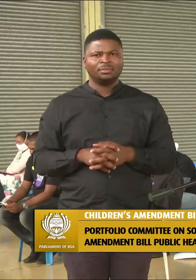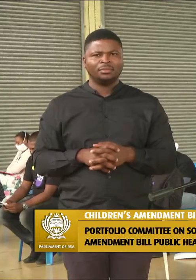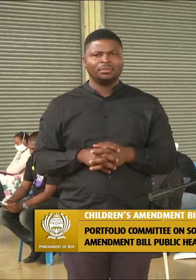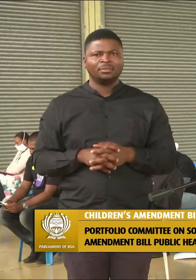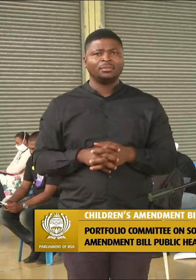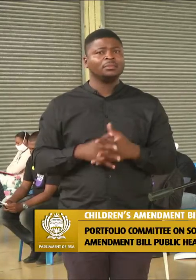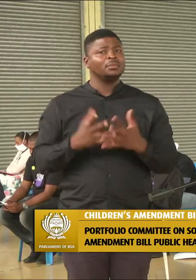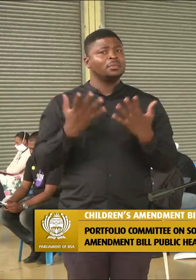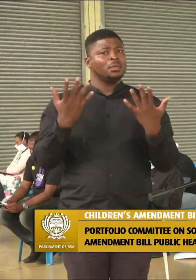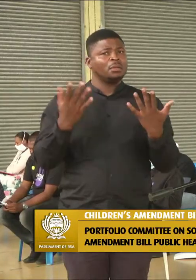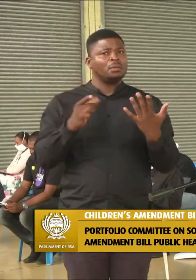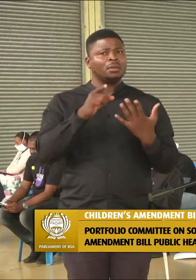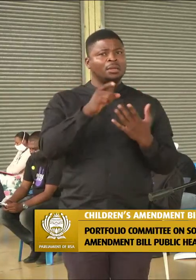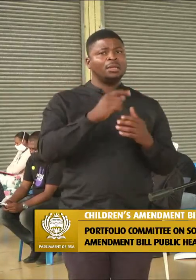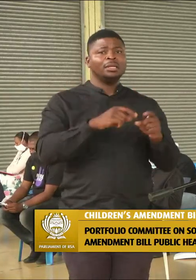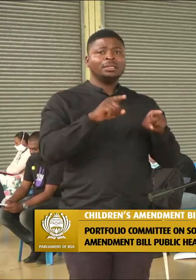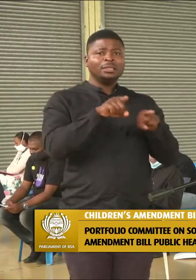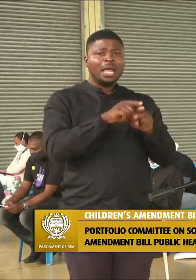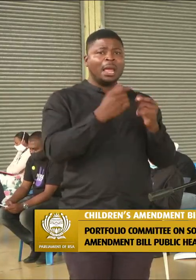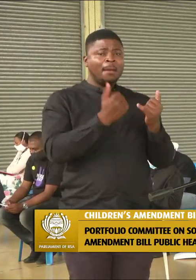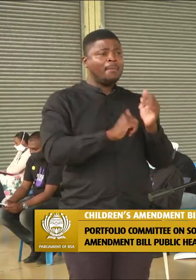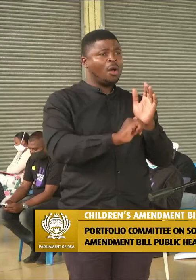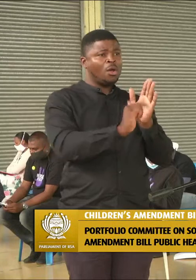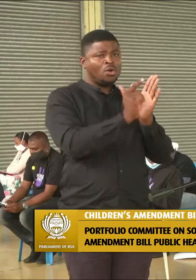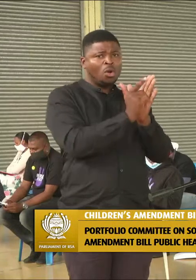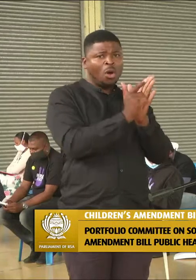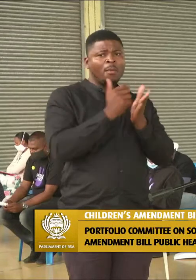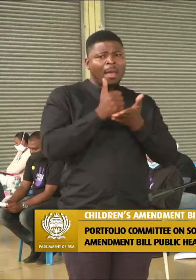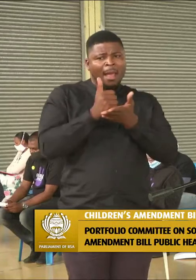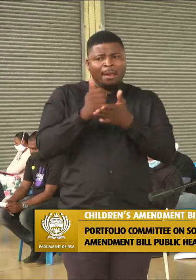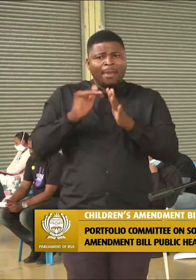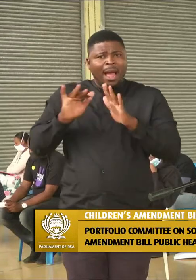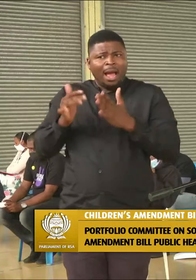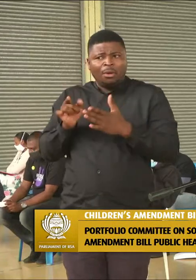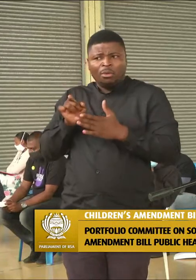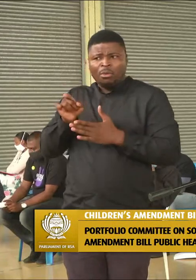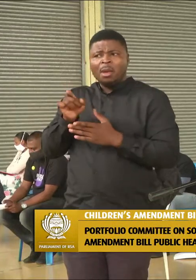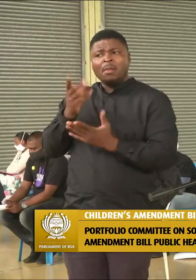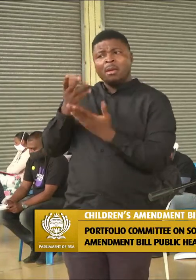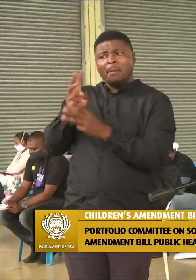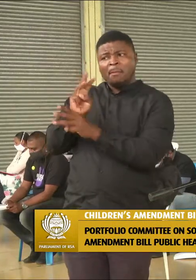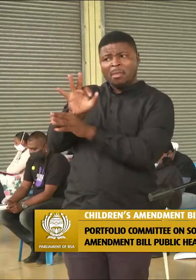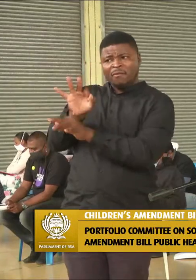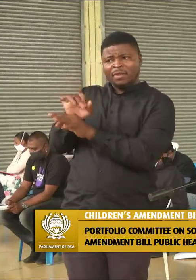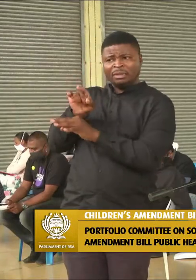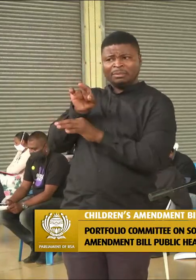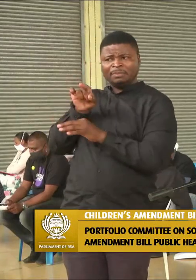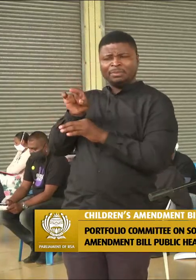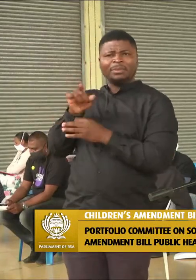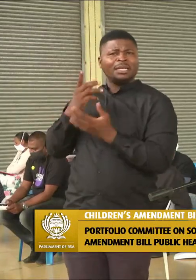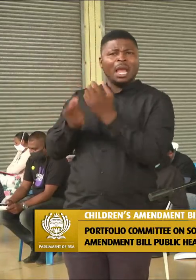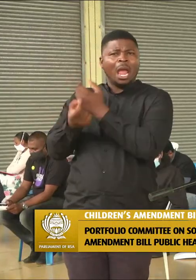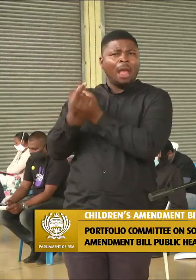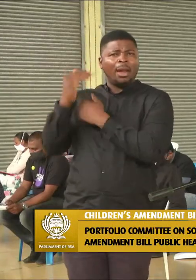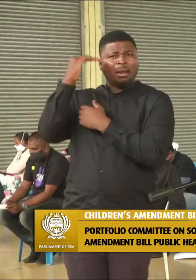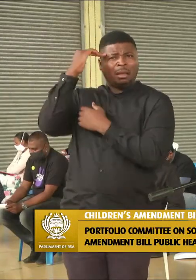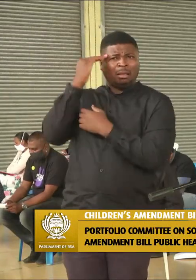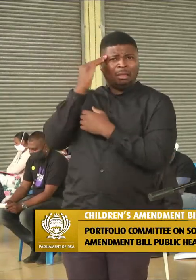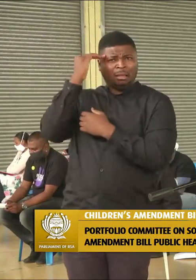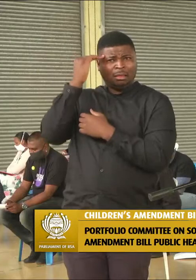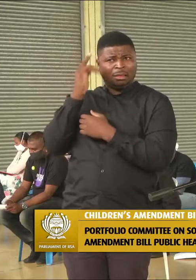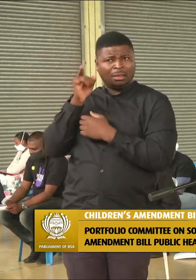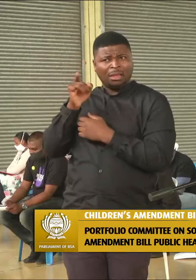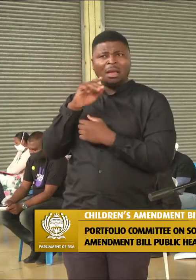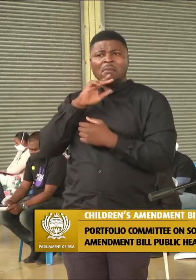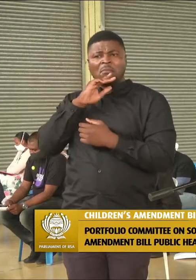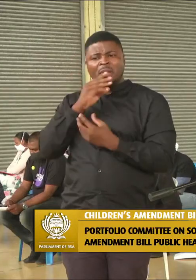ekhanda uyazala ulibelezalile uma sezalile futhi ingane yakhe ithathu uthola ukuthi